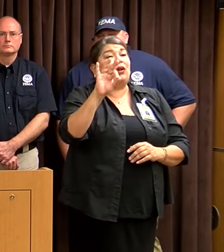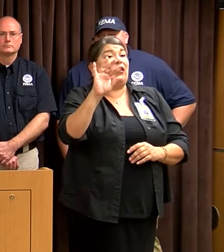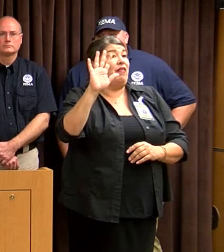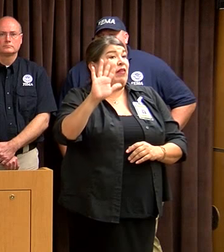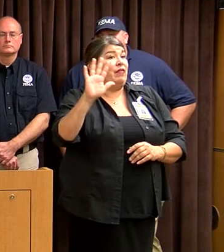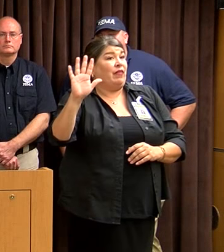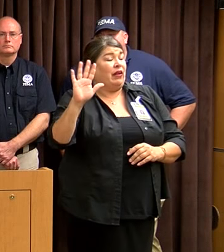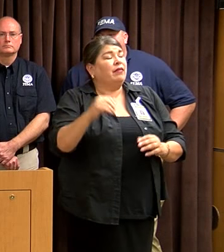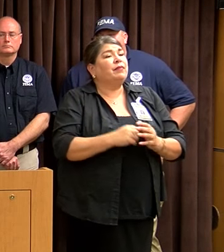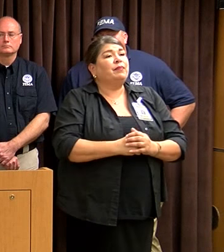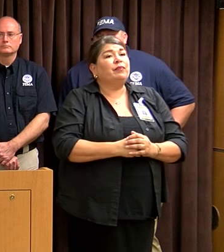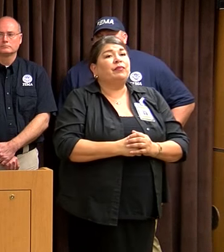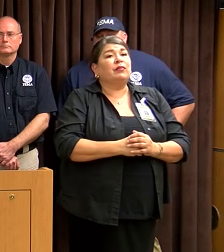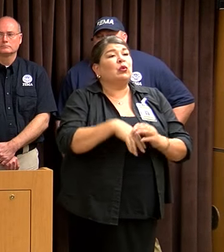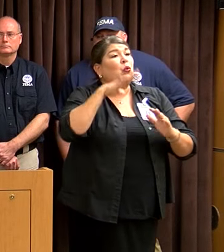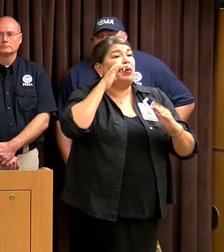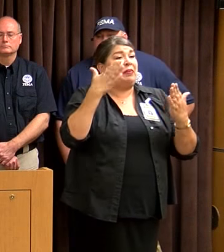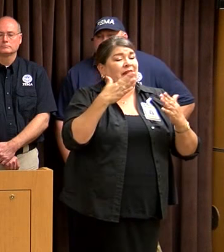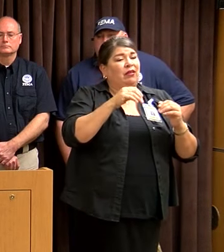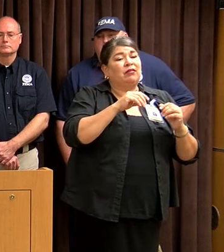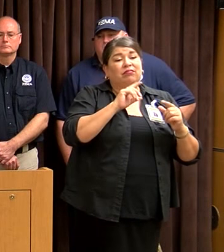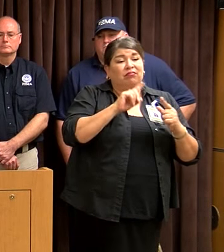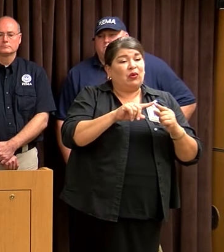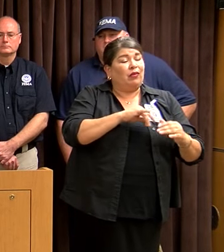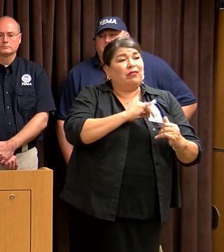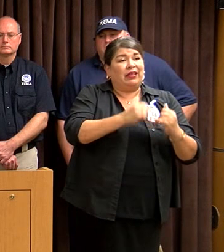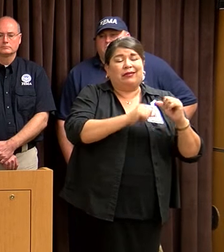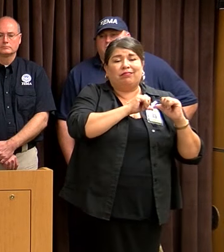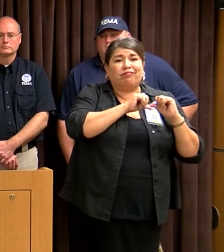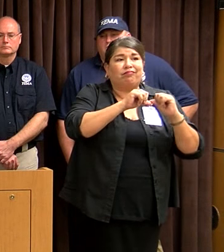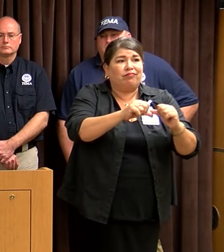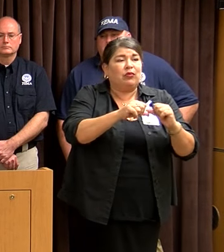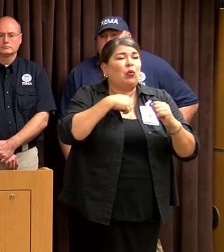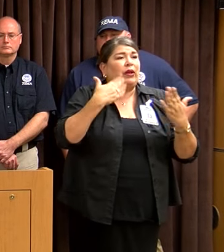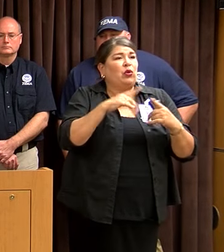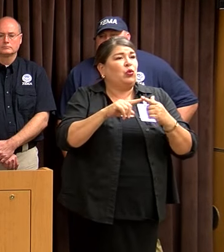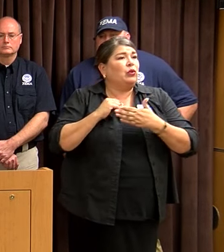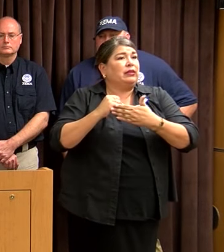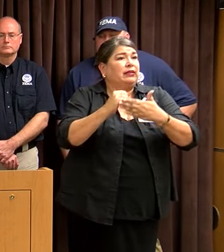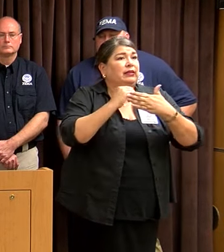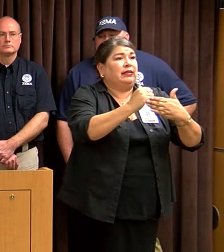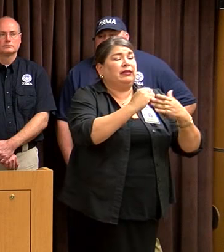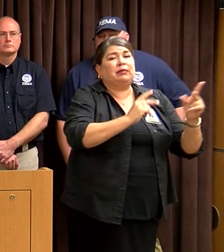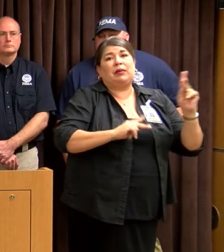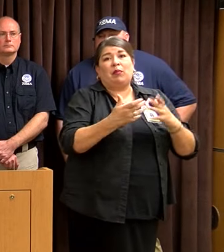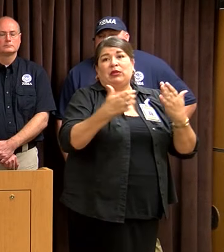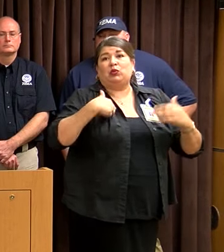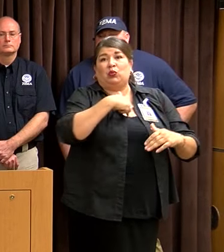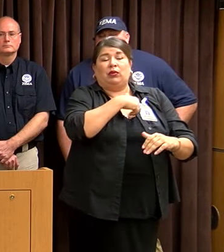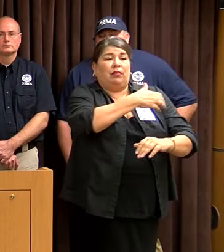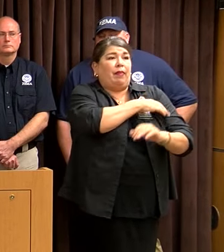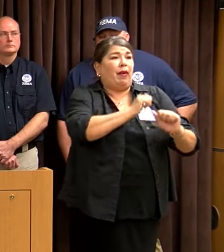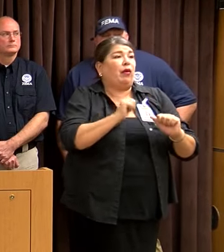1-800-659-2955. And we'll be here until the end. We'll do everything in our power to assist people. Thank you. Are there any other questions?